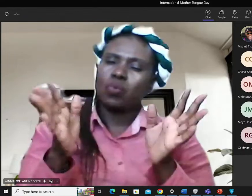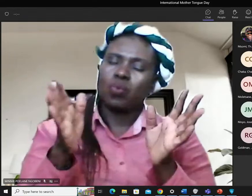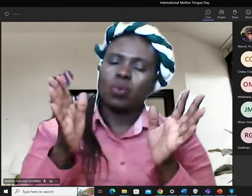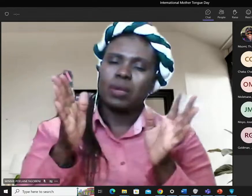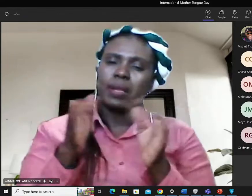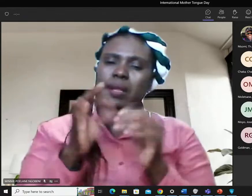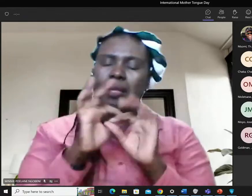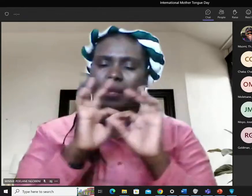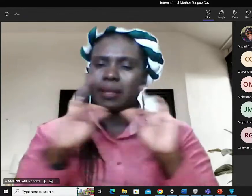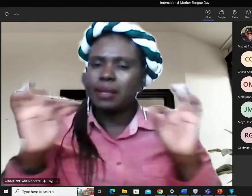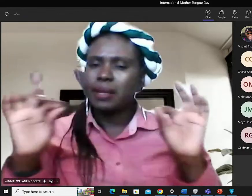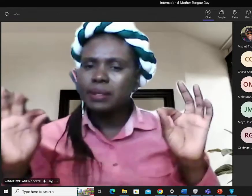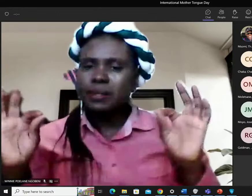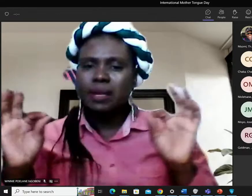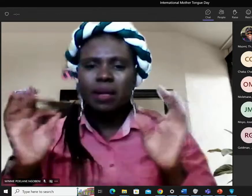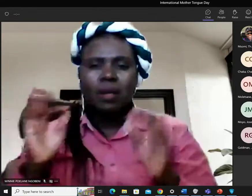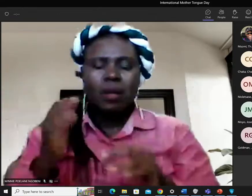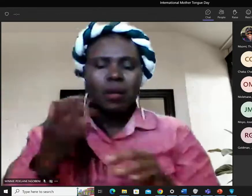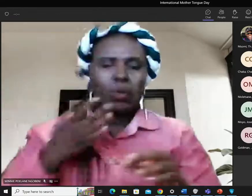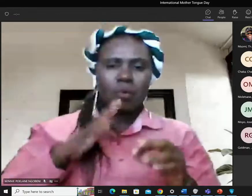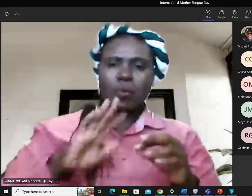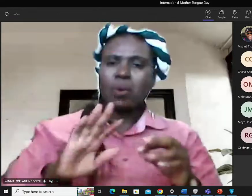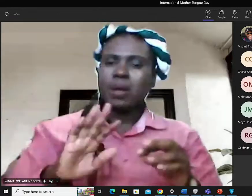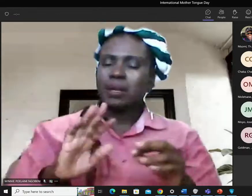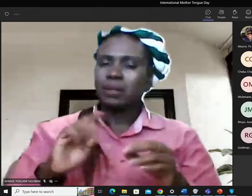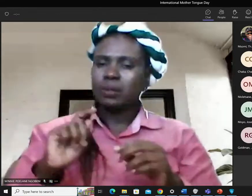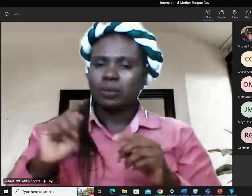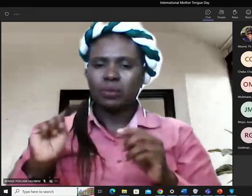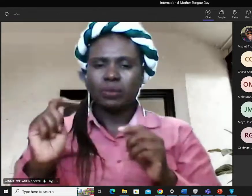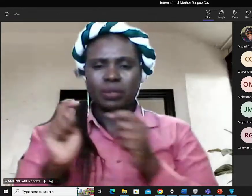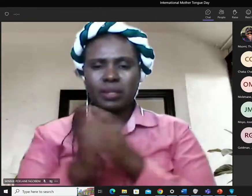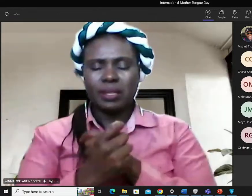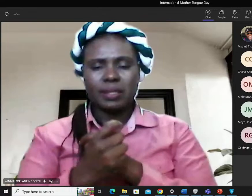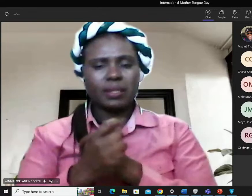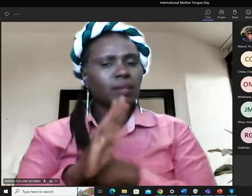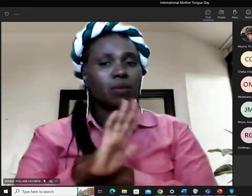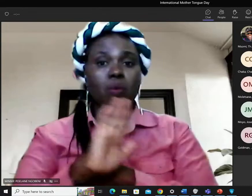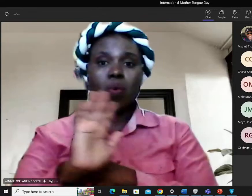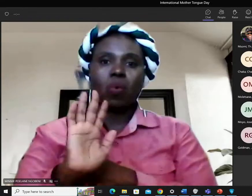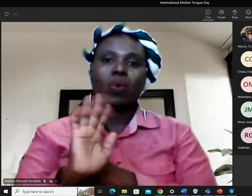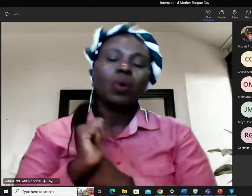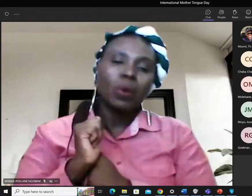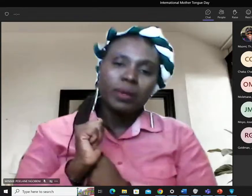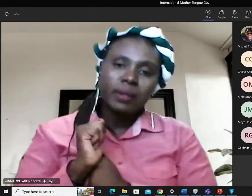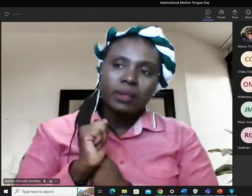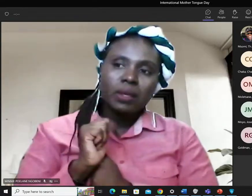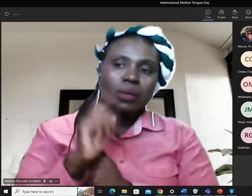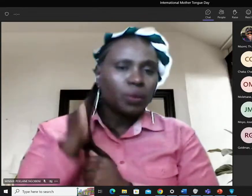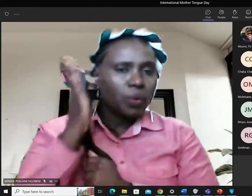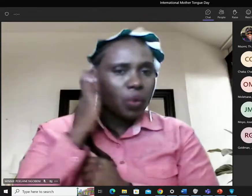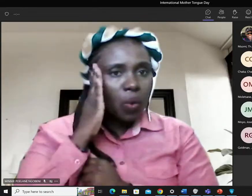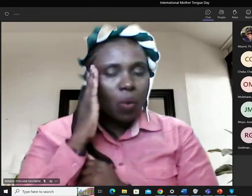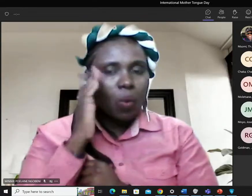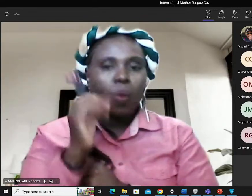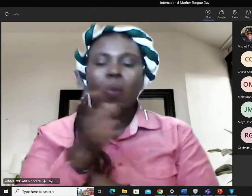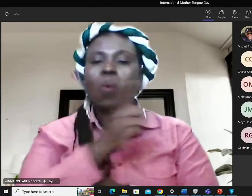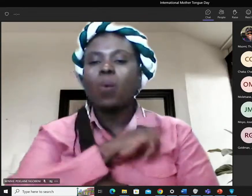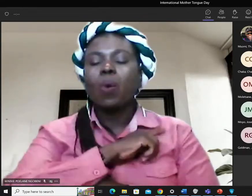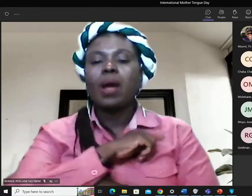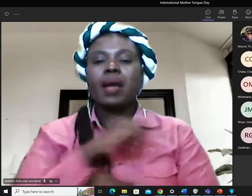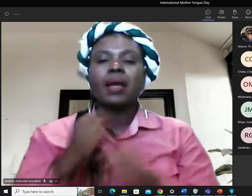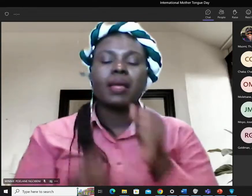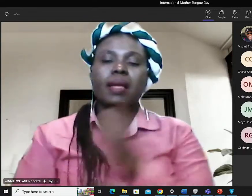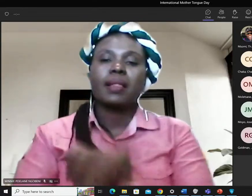want somebody else to change it to their channel. Do you know why that device